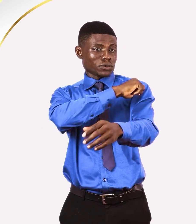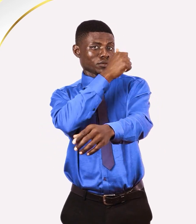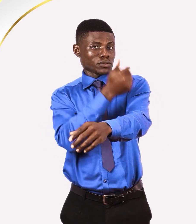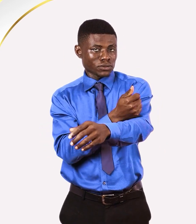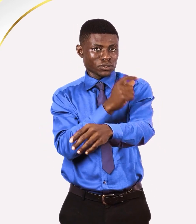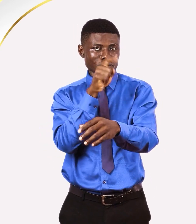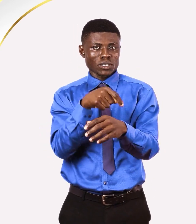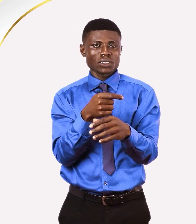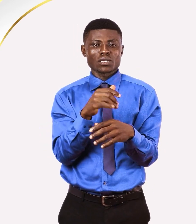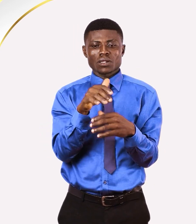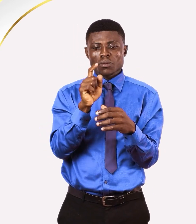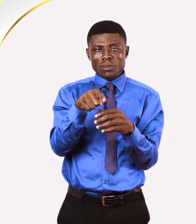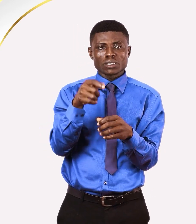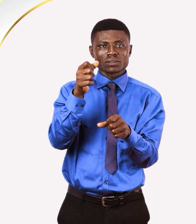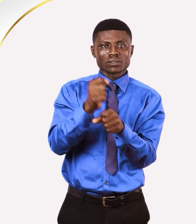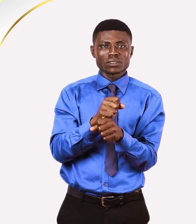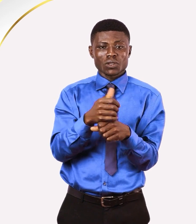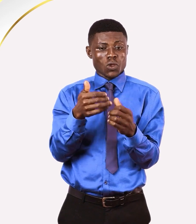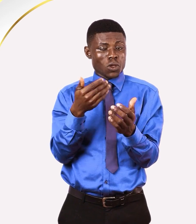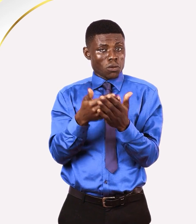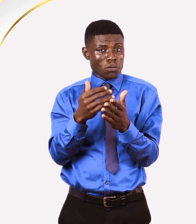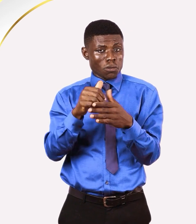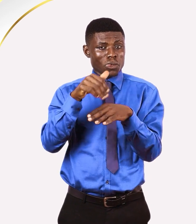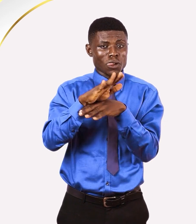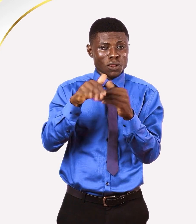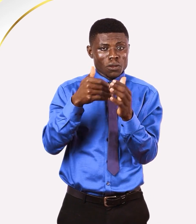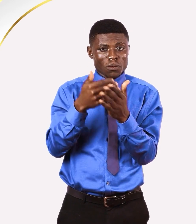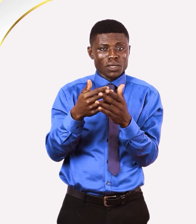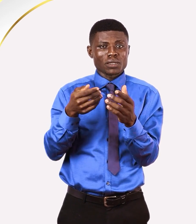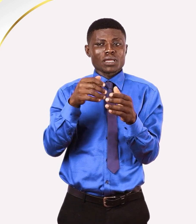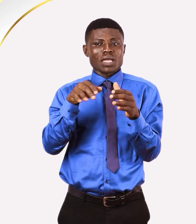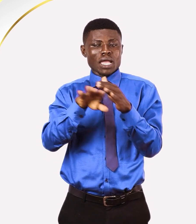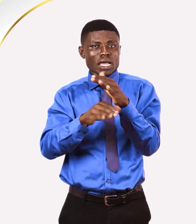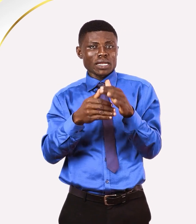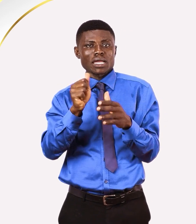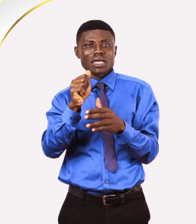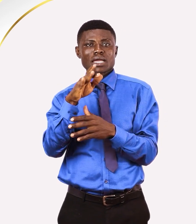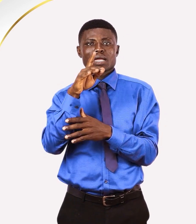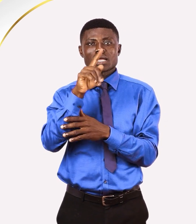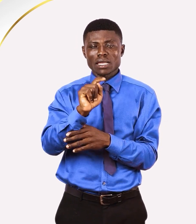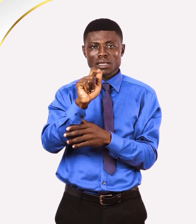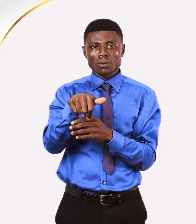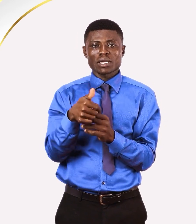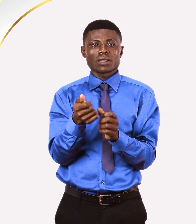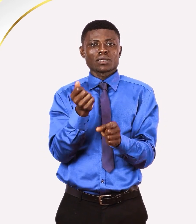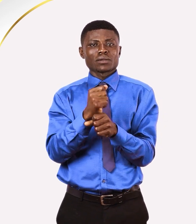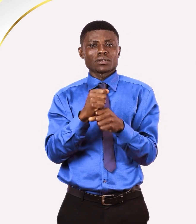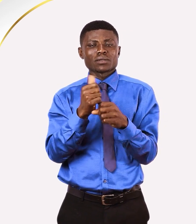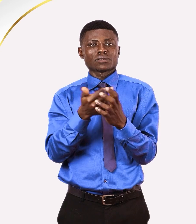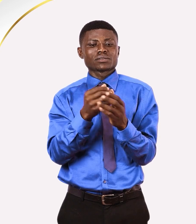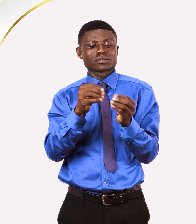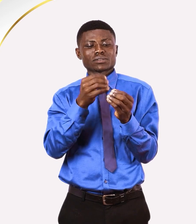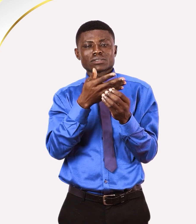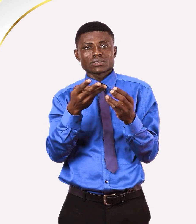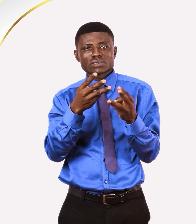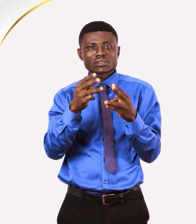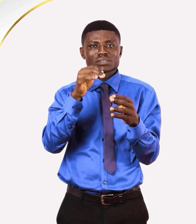is authorized to retain charges received under the Act to be used only to